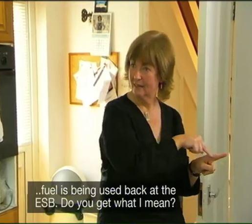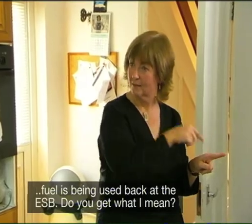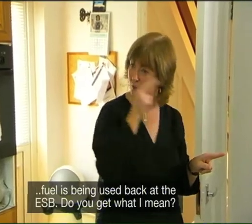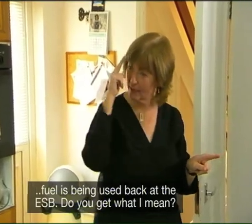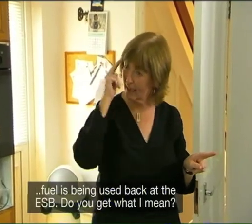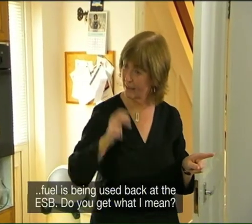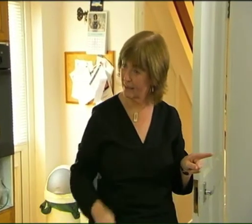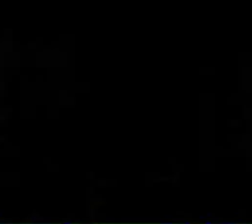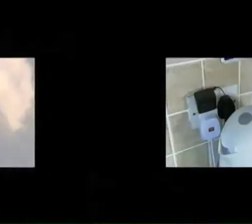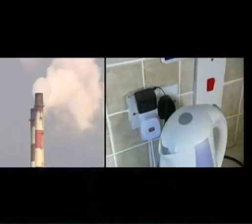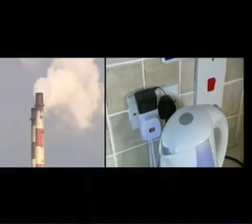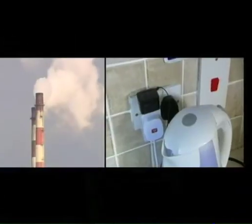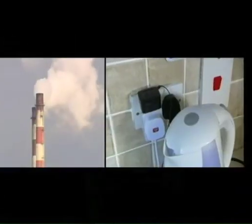Do you get what I mean?